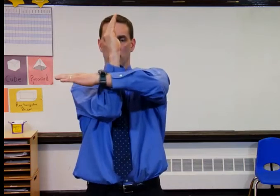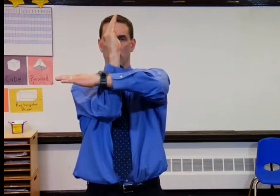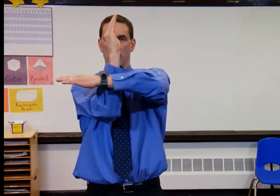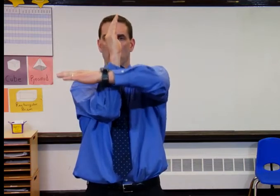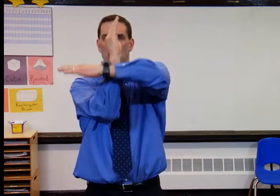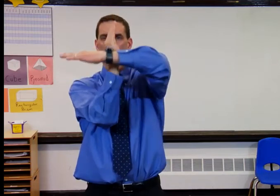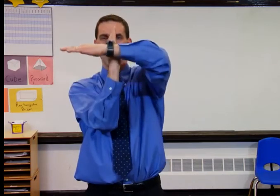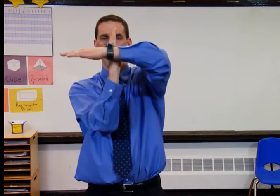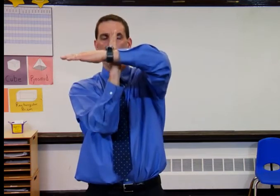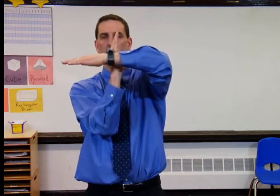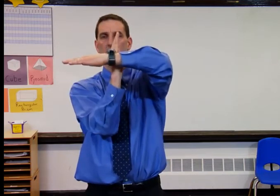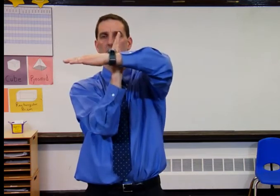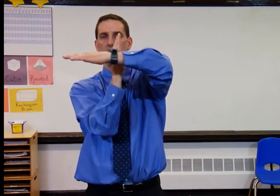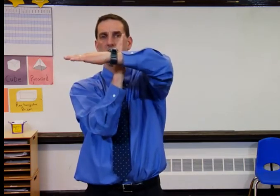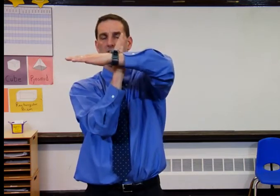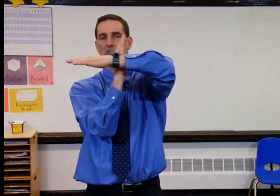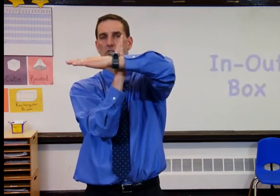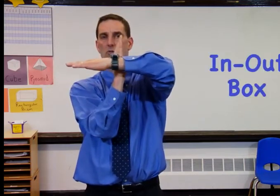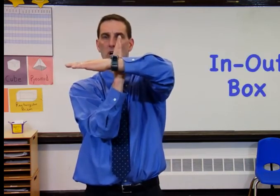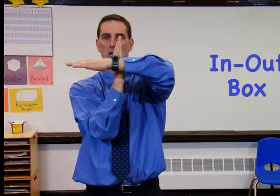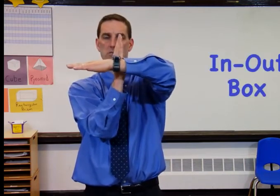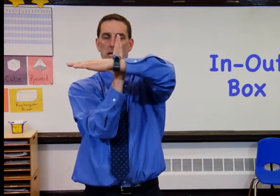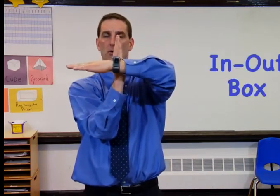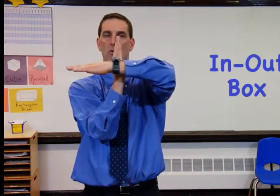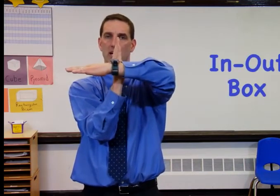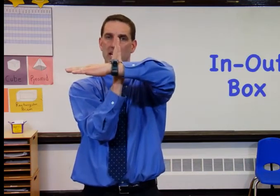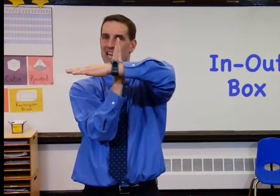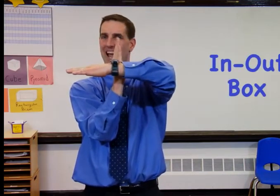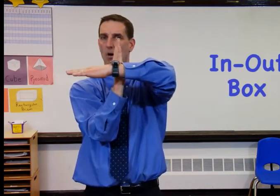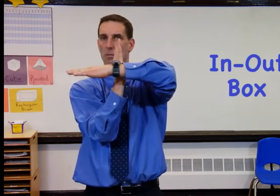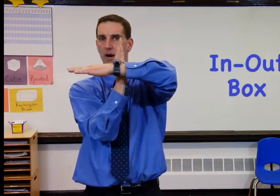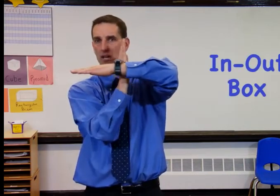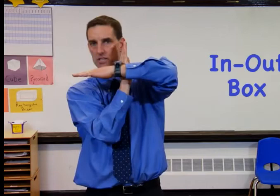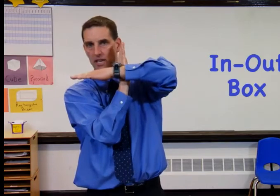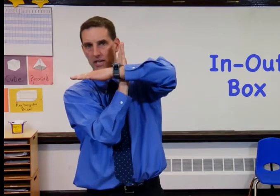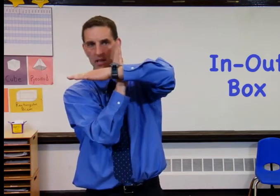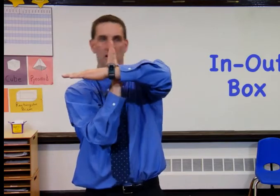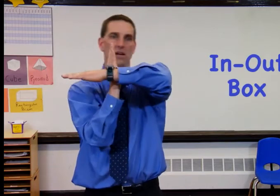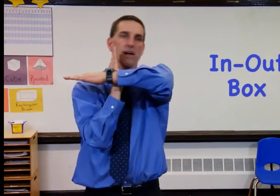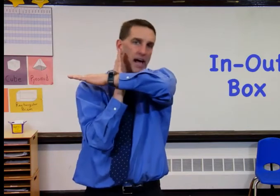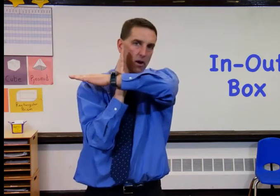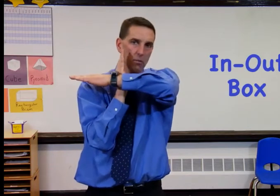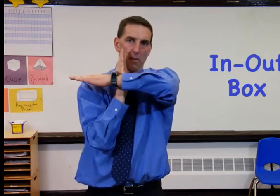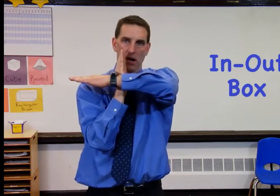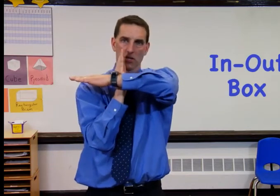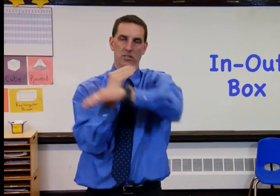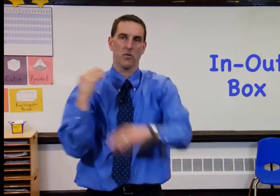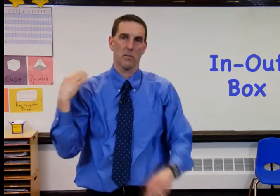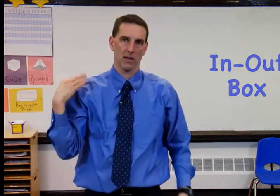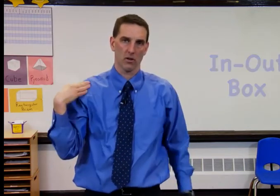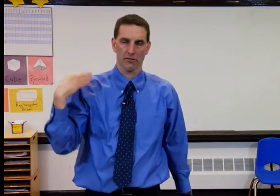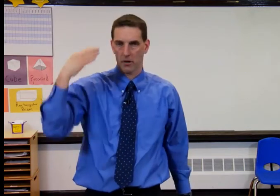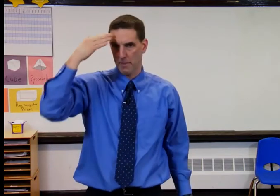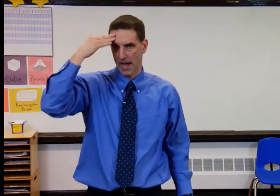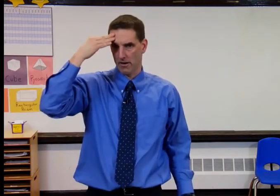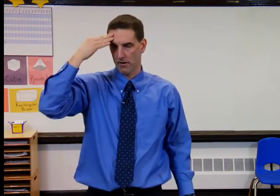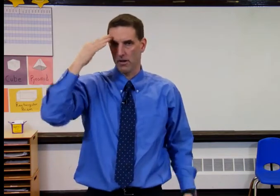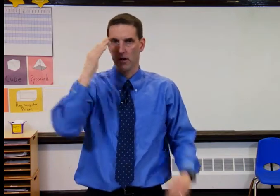grid. So right up here, this is two-column table or in-out box. In-out box. We might look for a pattern